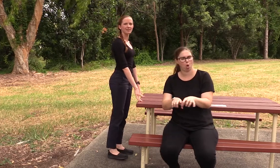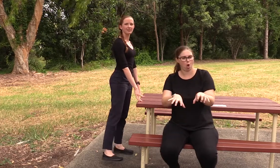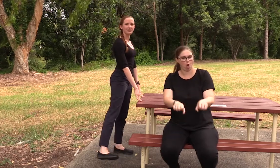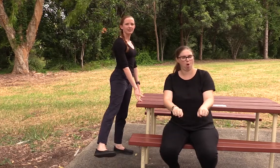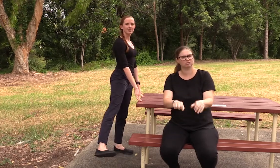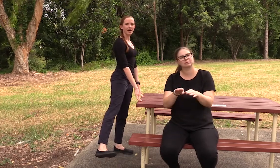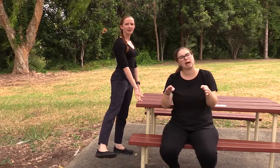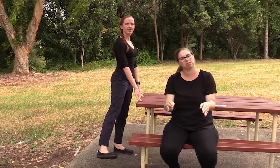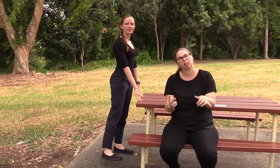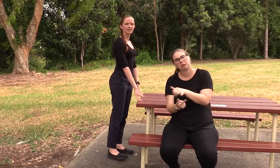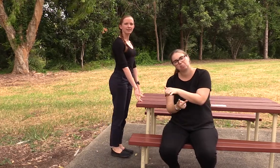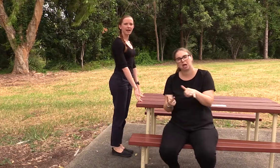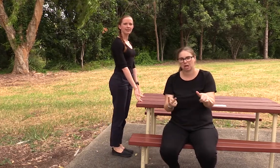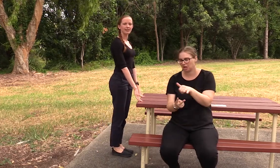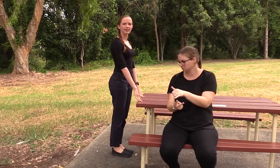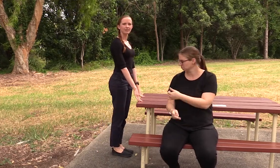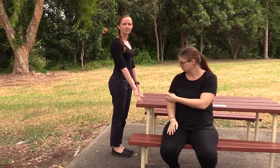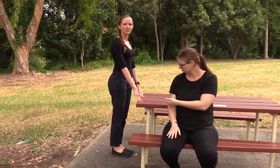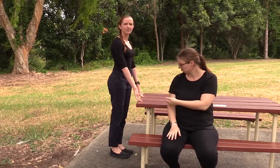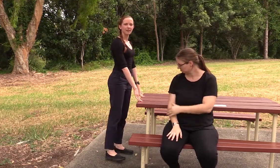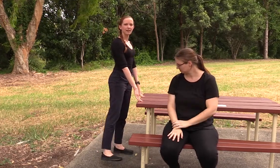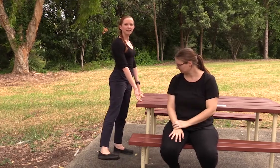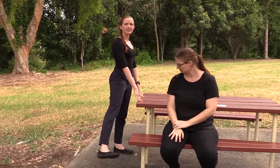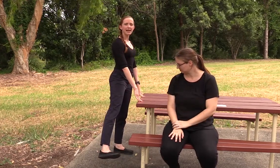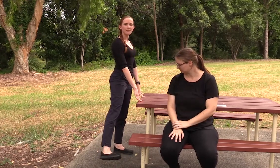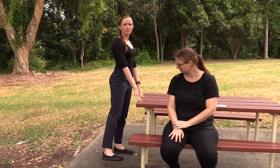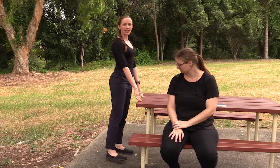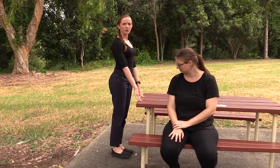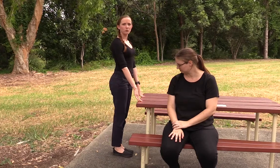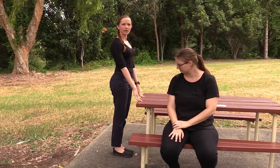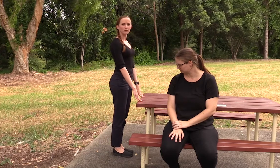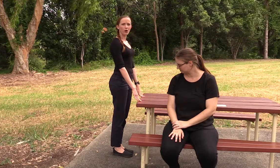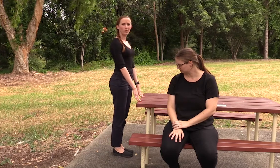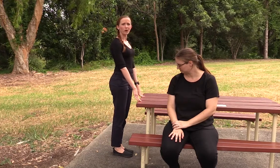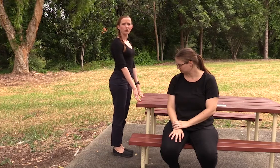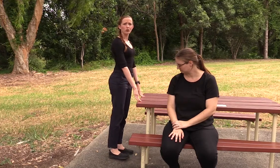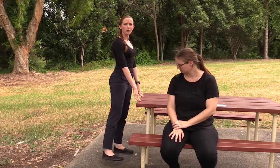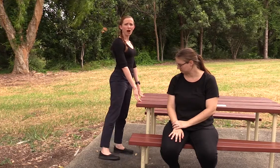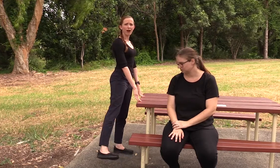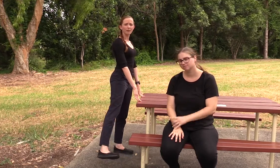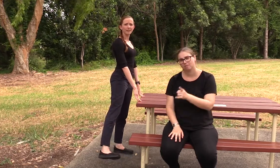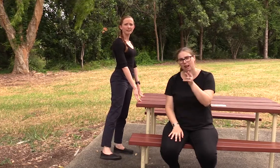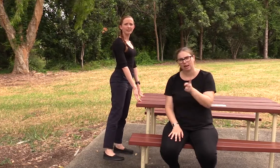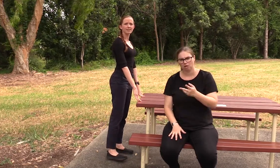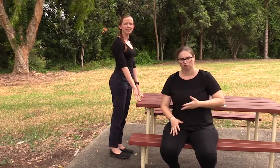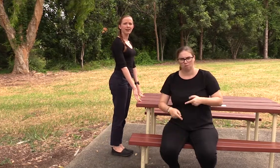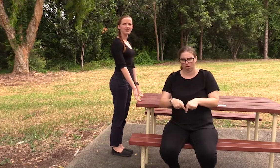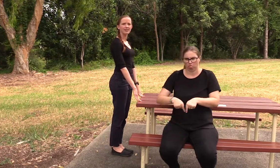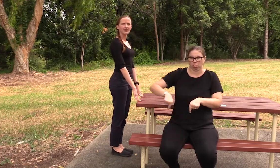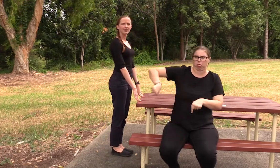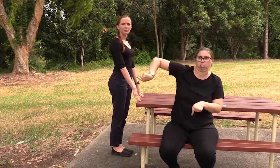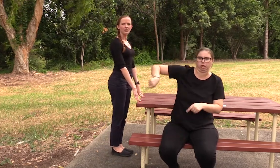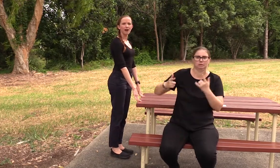hands. Out and in. The same as the backwards ones. We don't want to go too high with this